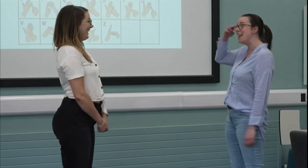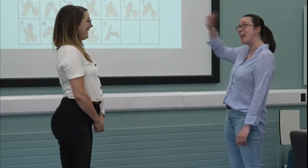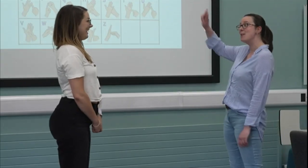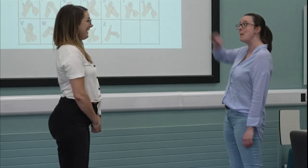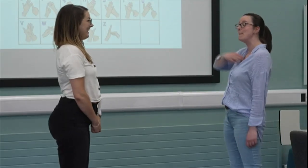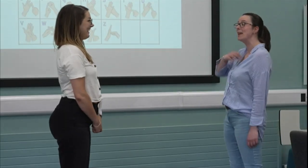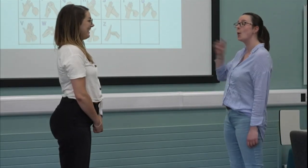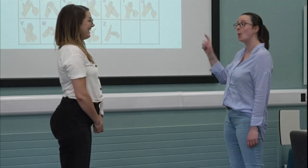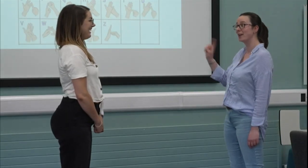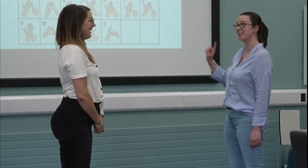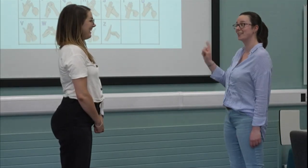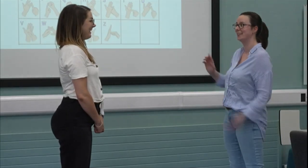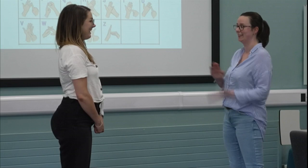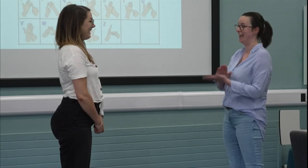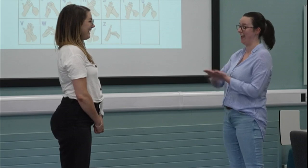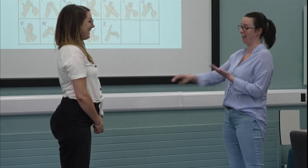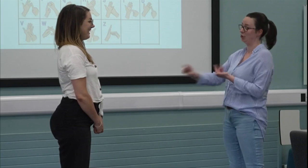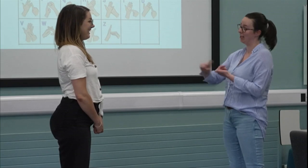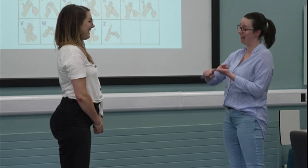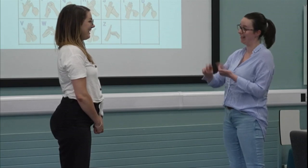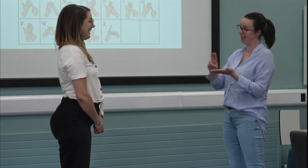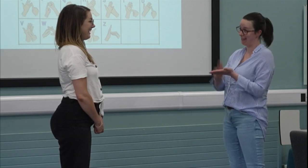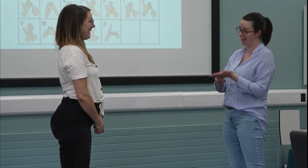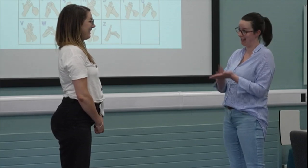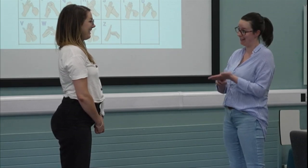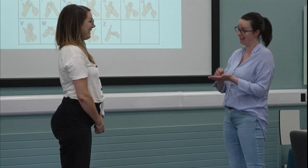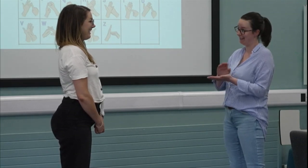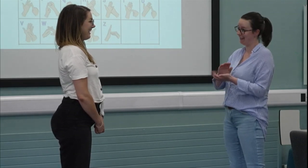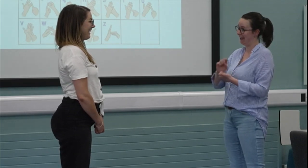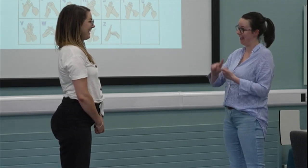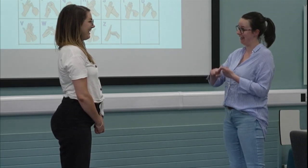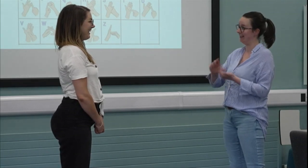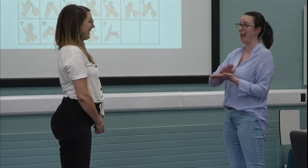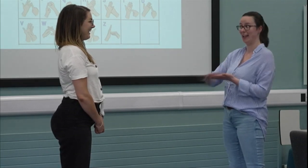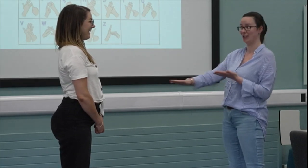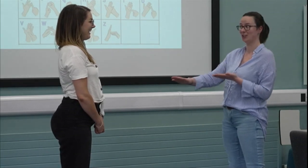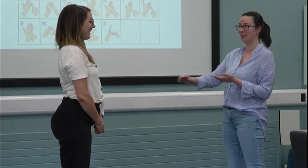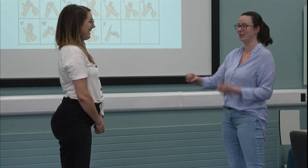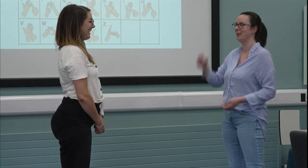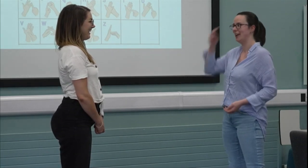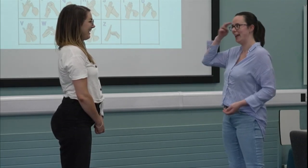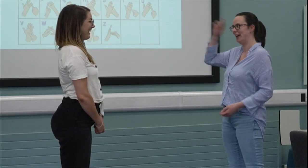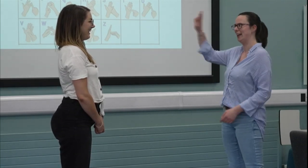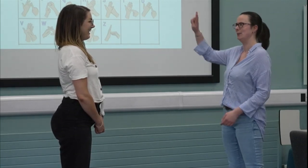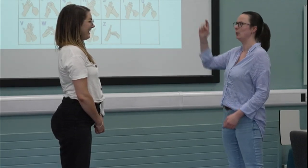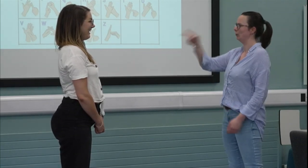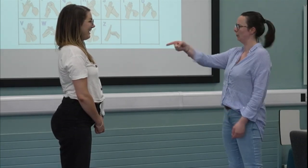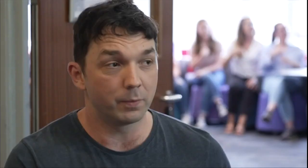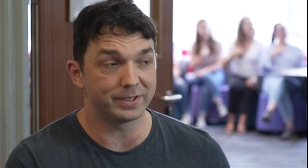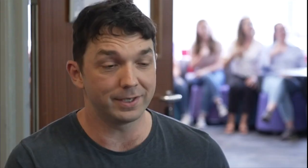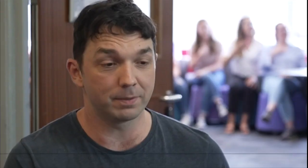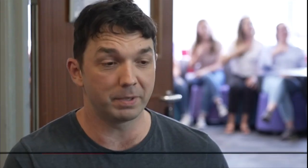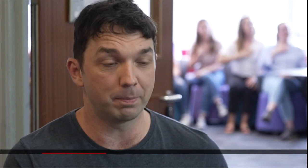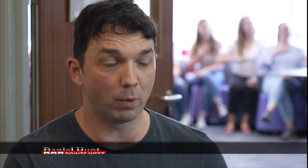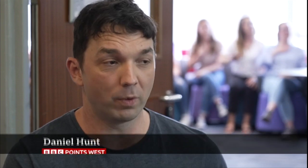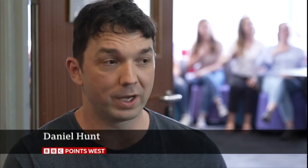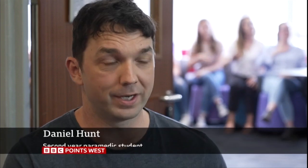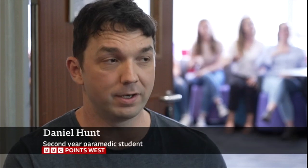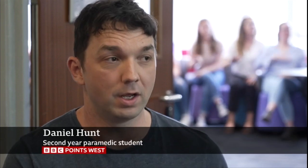240 student nurses, paramedics, midwives, radiographers and occupational therapists. We see some people that are in a